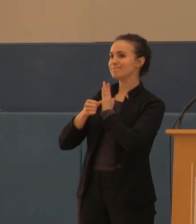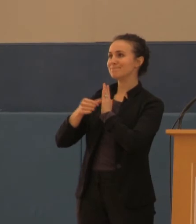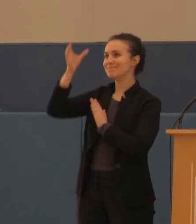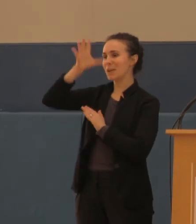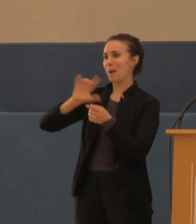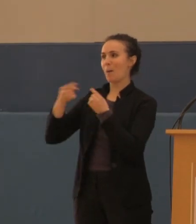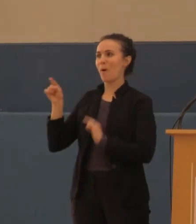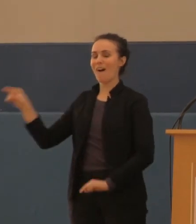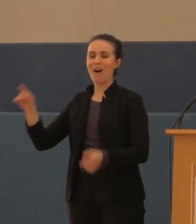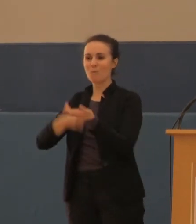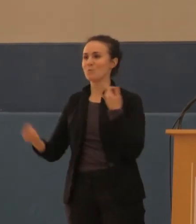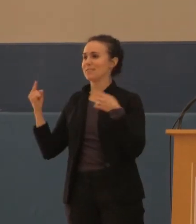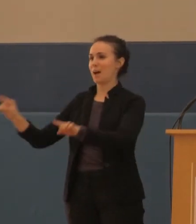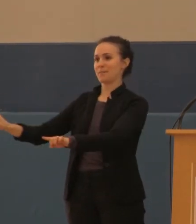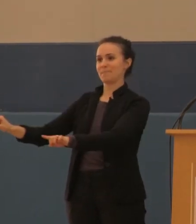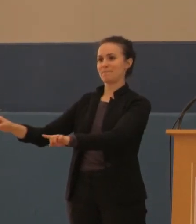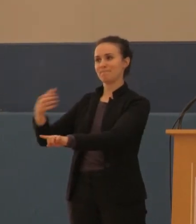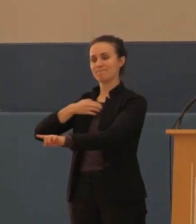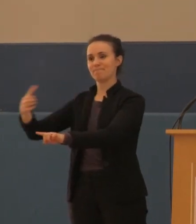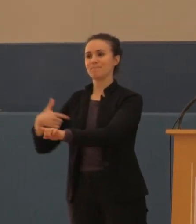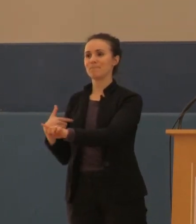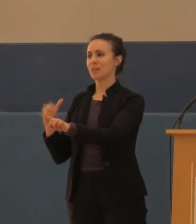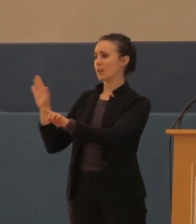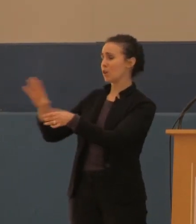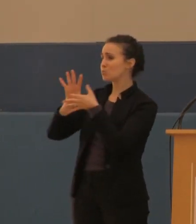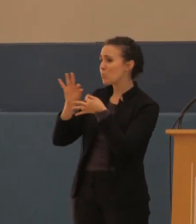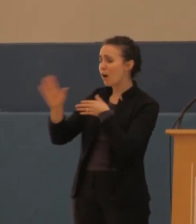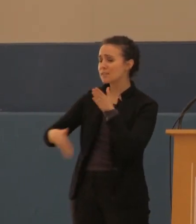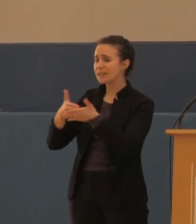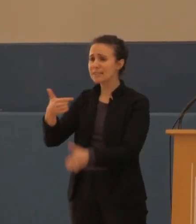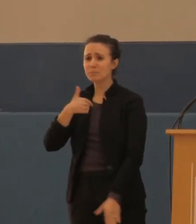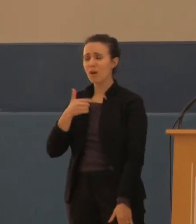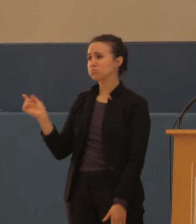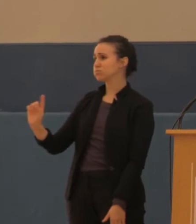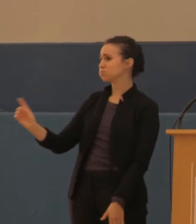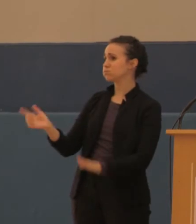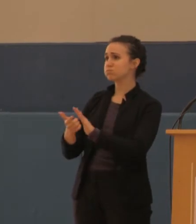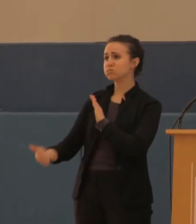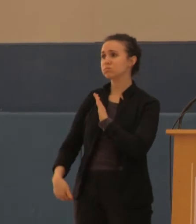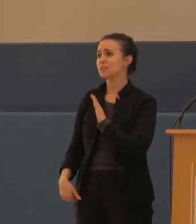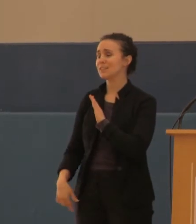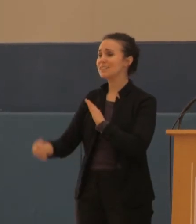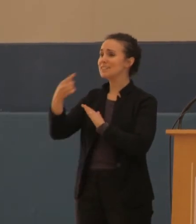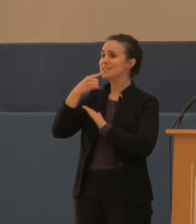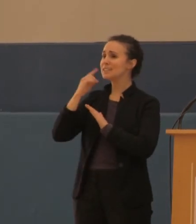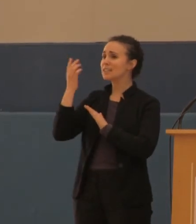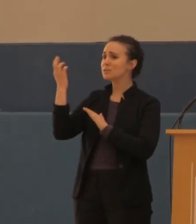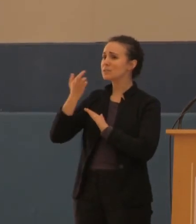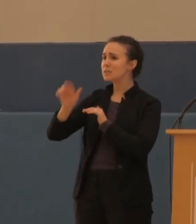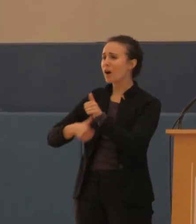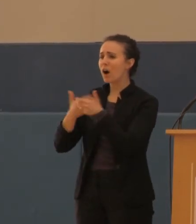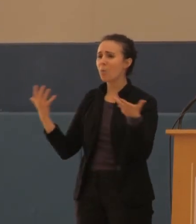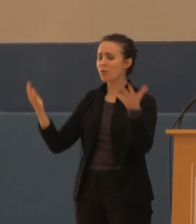male opponent what was happening and the remarks that were being said, and that they were being said to undermine